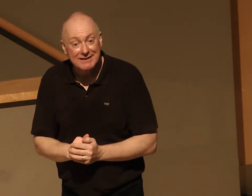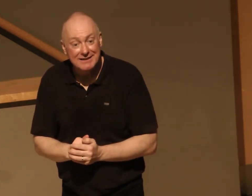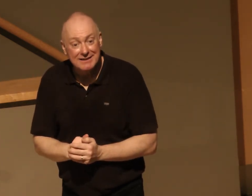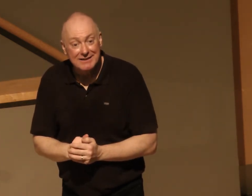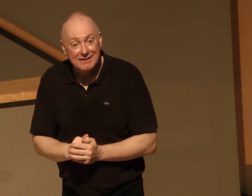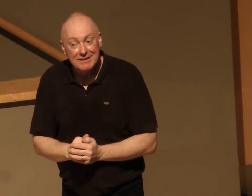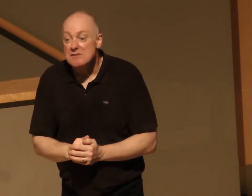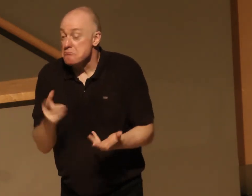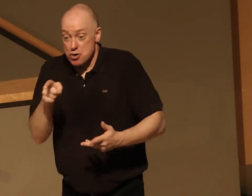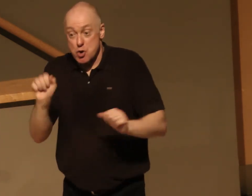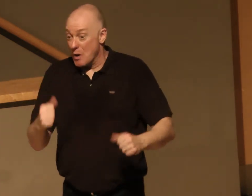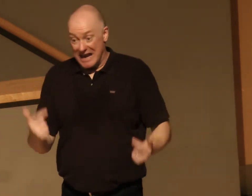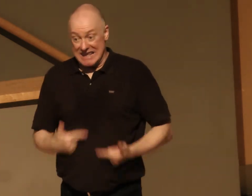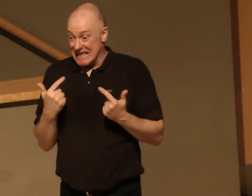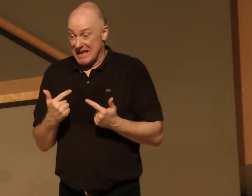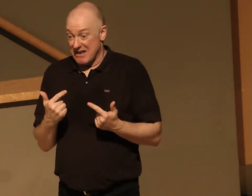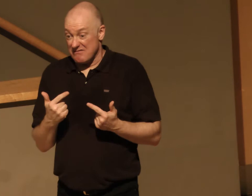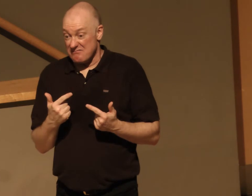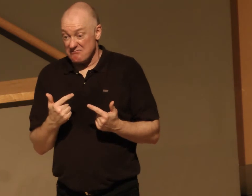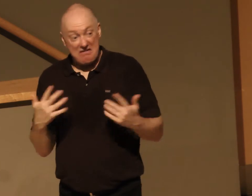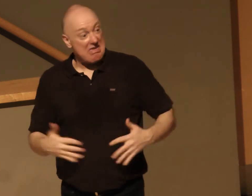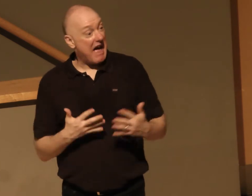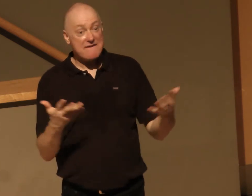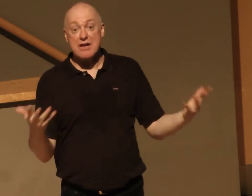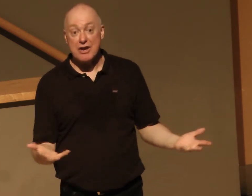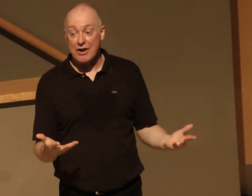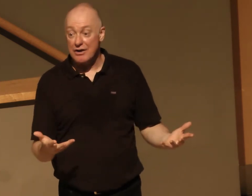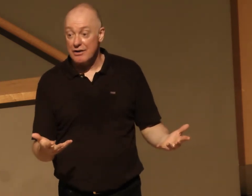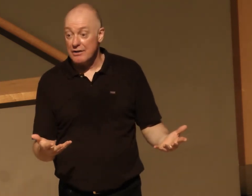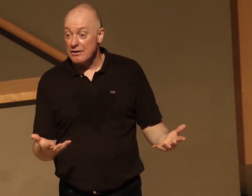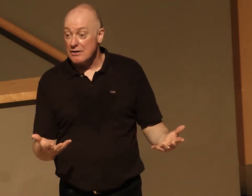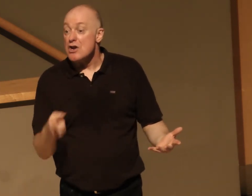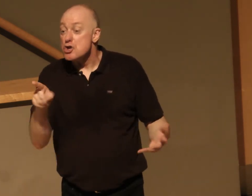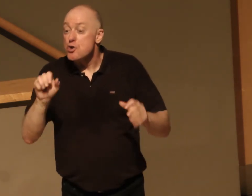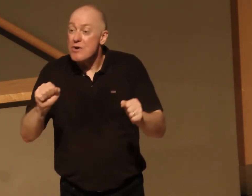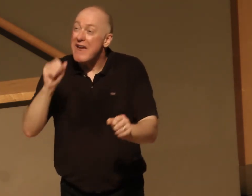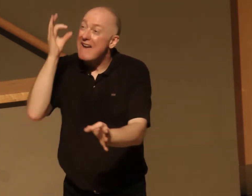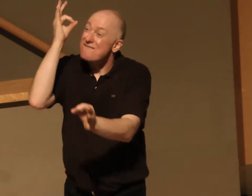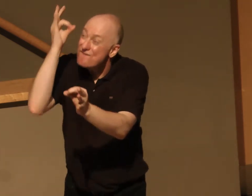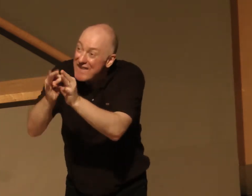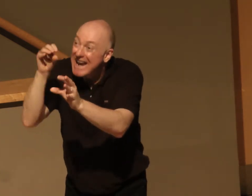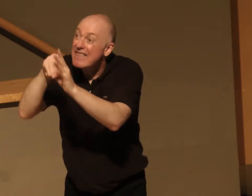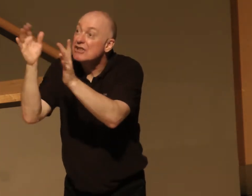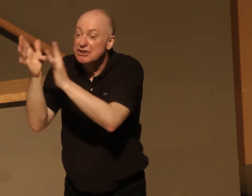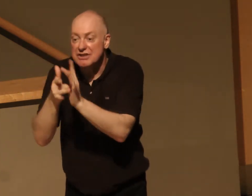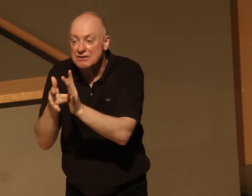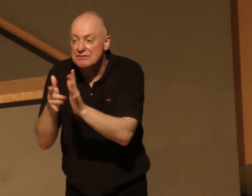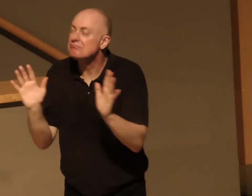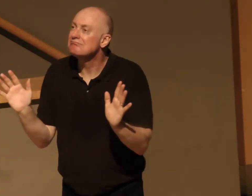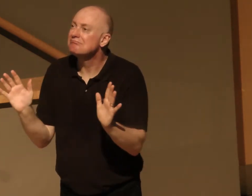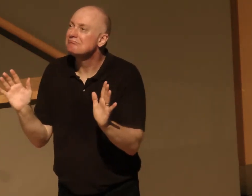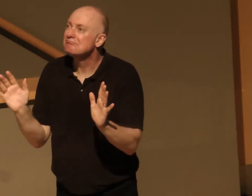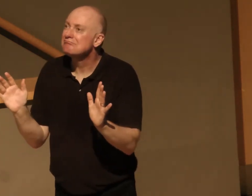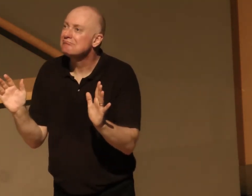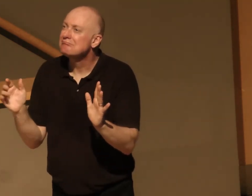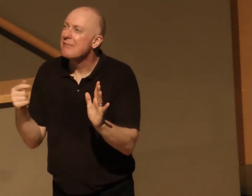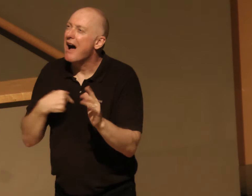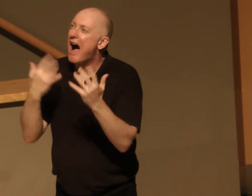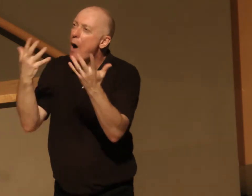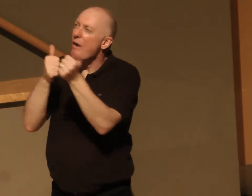that you can live this life and here and now you can put your faith in Jesus and say I want to follow you and